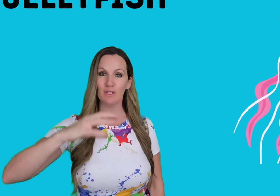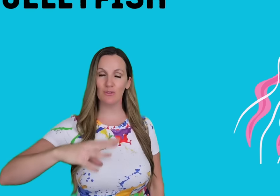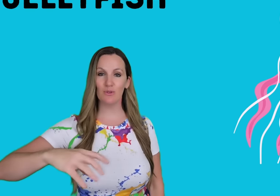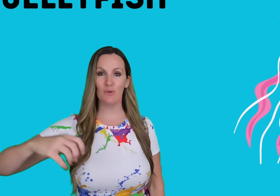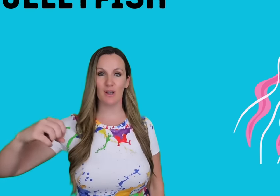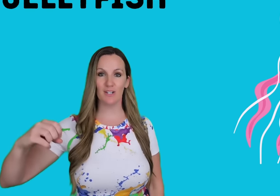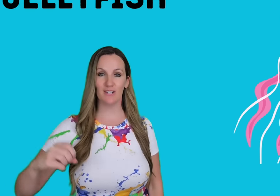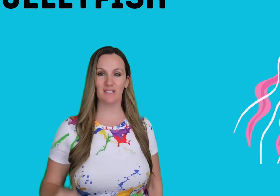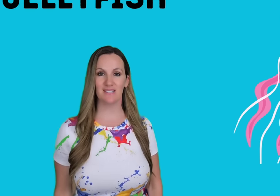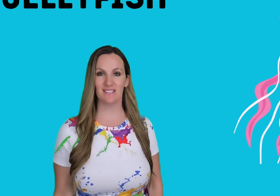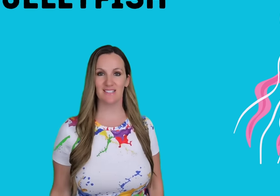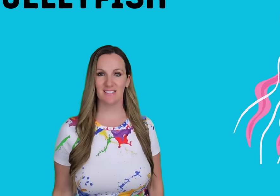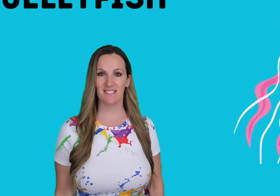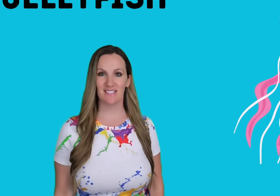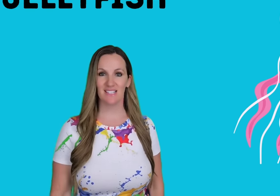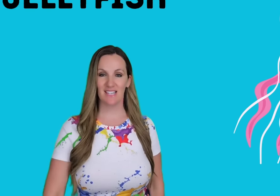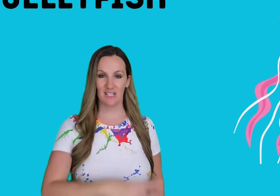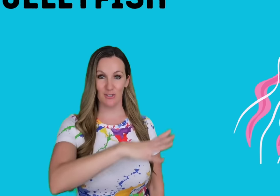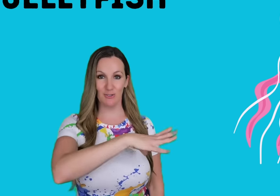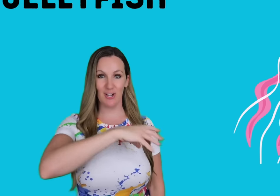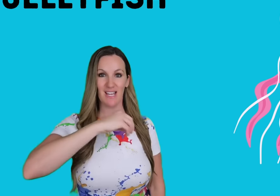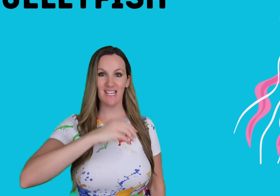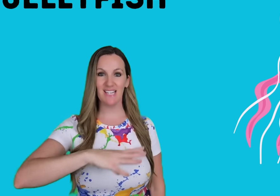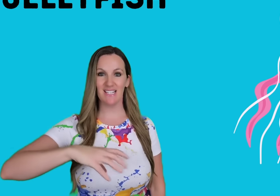the water. Can you try it?